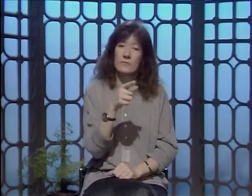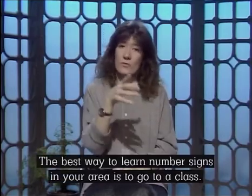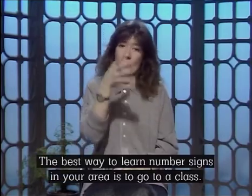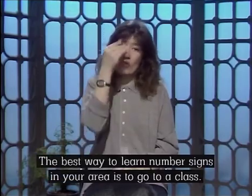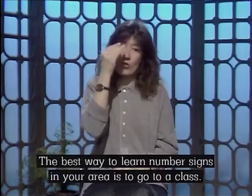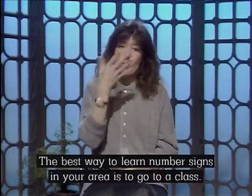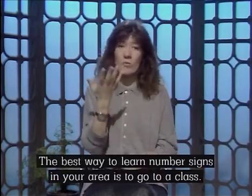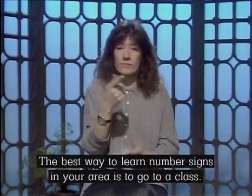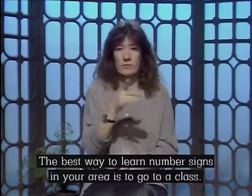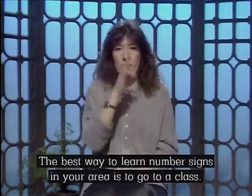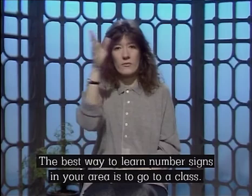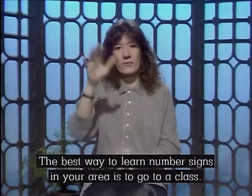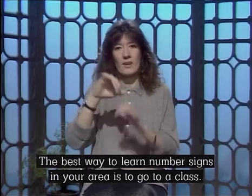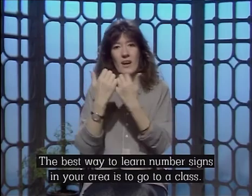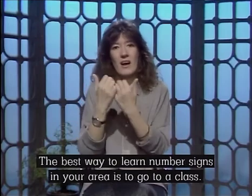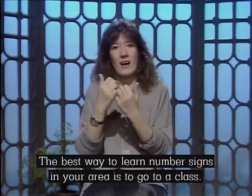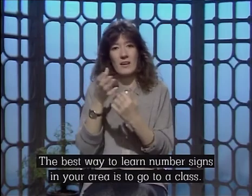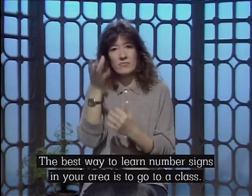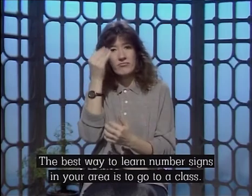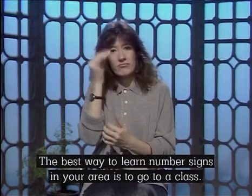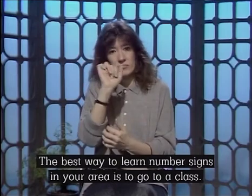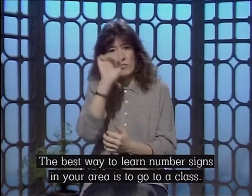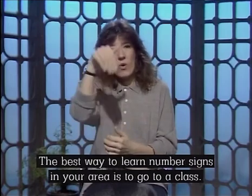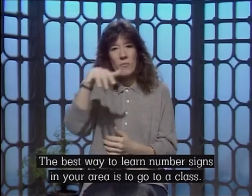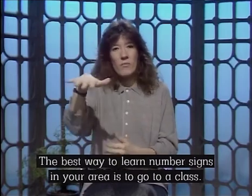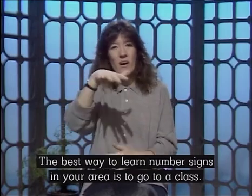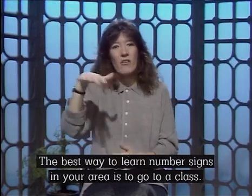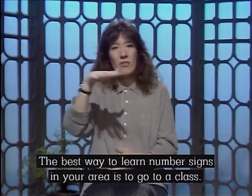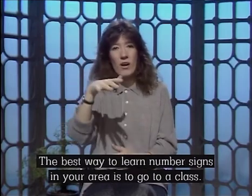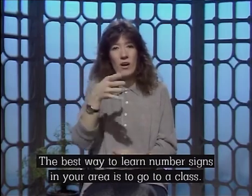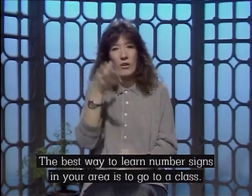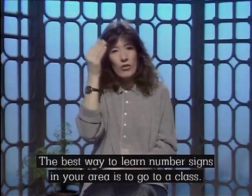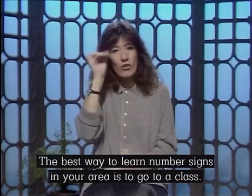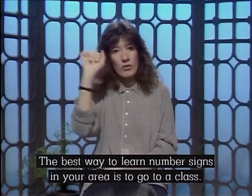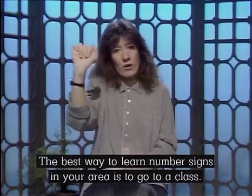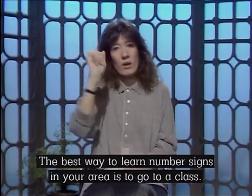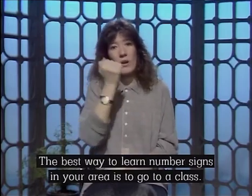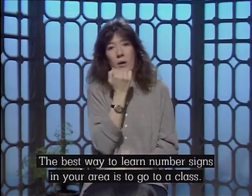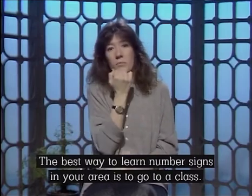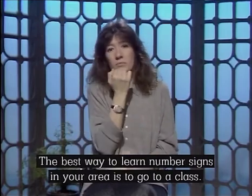The best way to learn the signs for numbers in your area is to go to a local class.